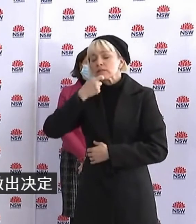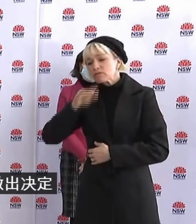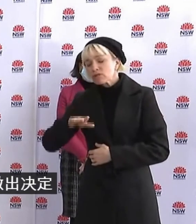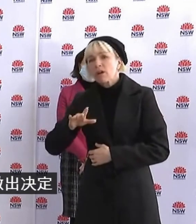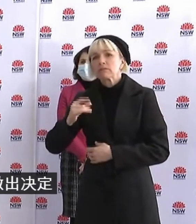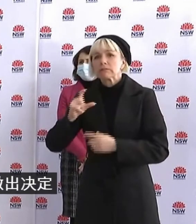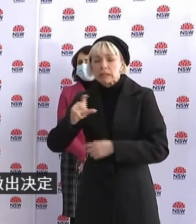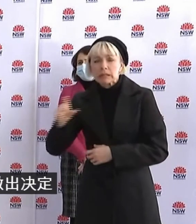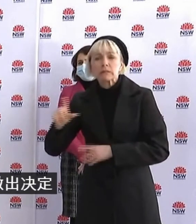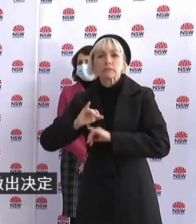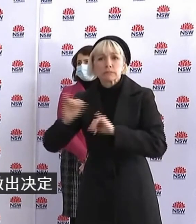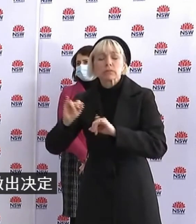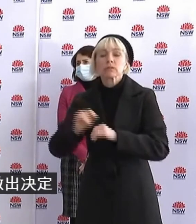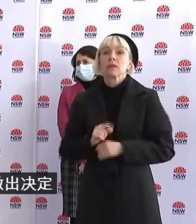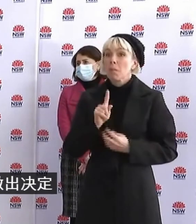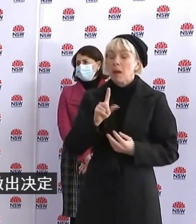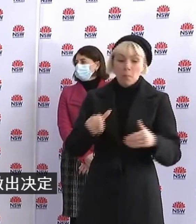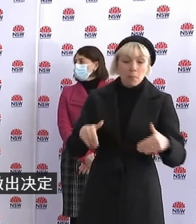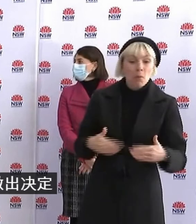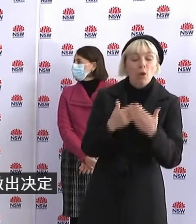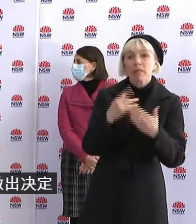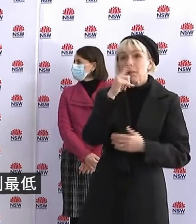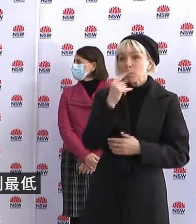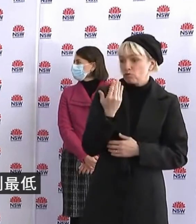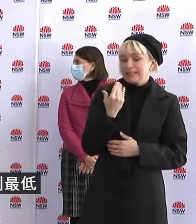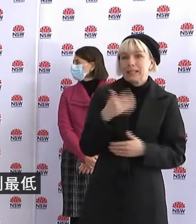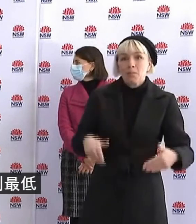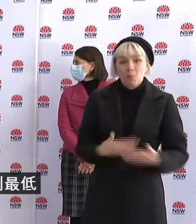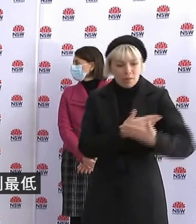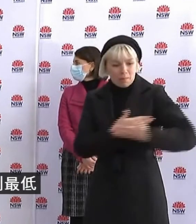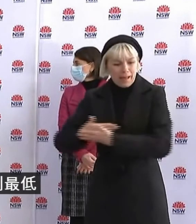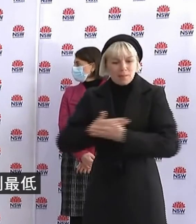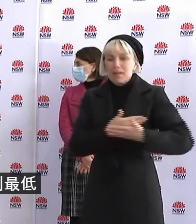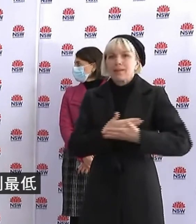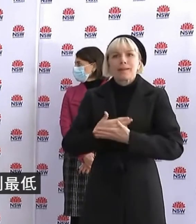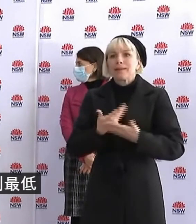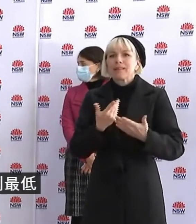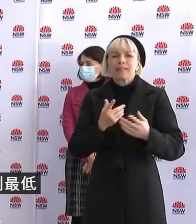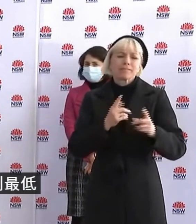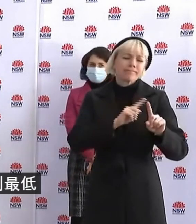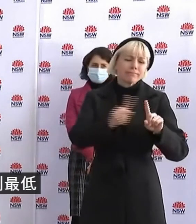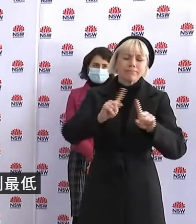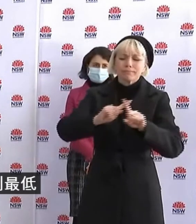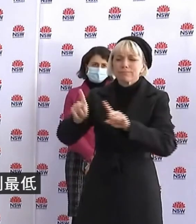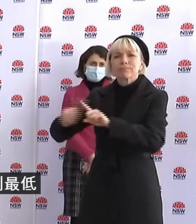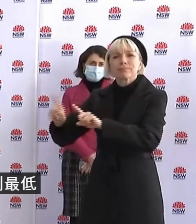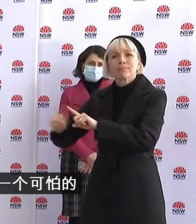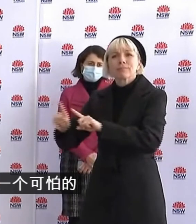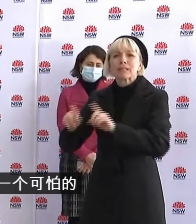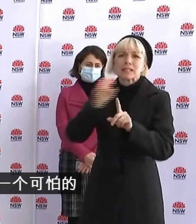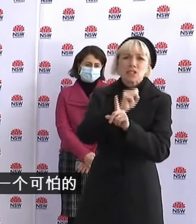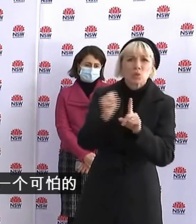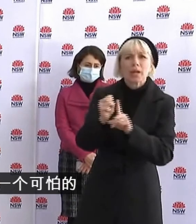birth, palliative care. They're having to make decisions about trying to minimise the possibility of incursion of